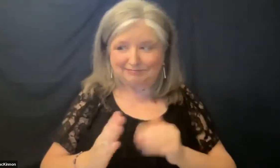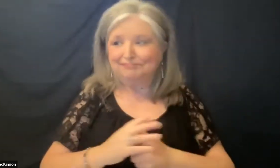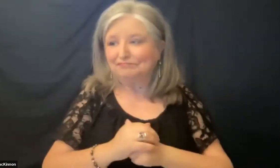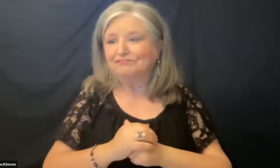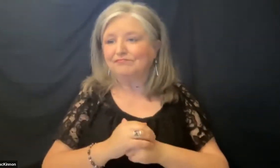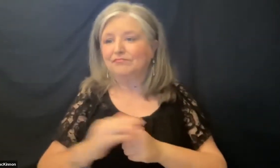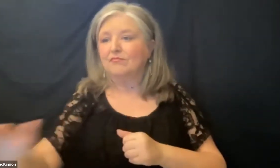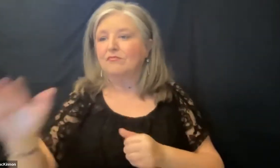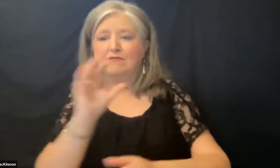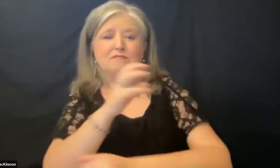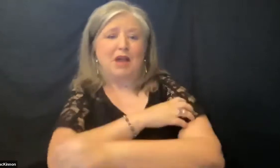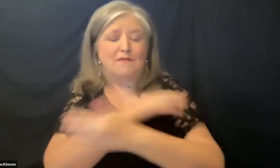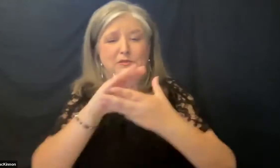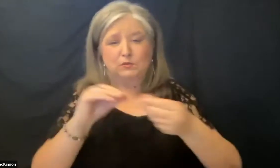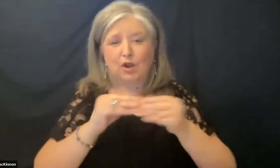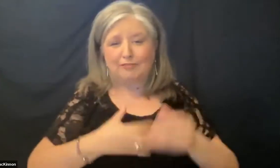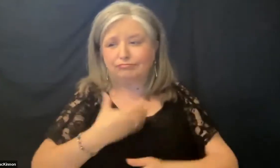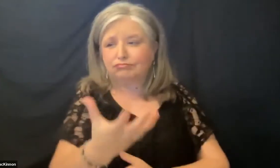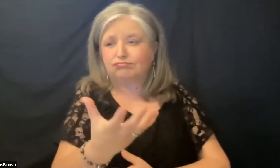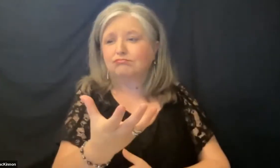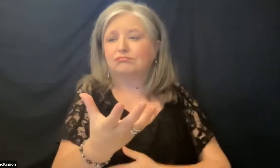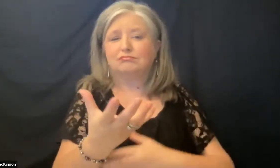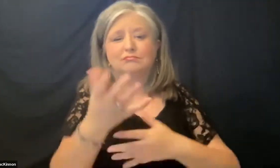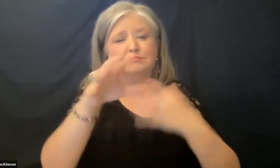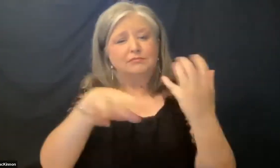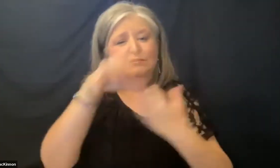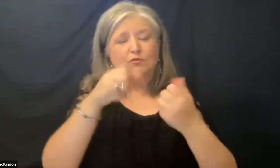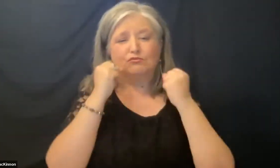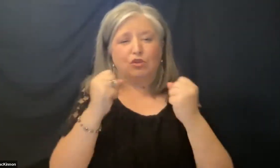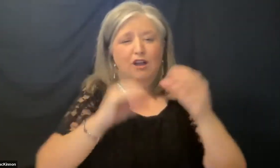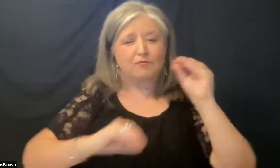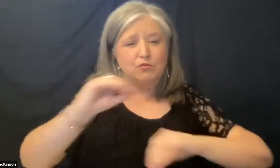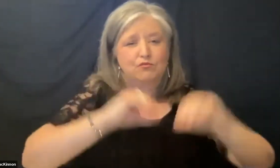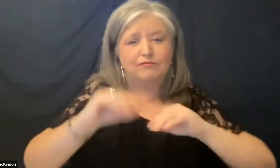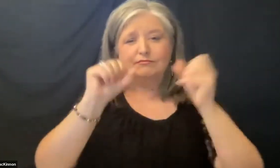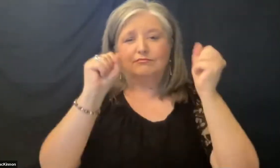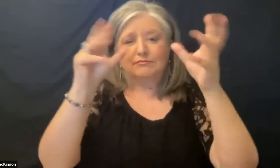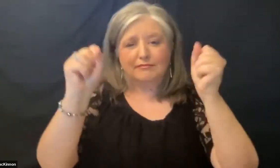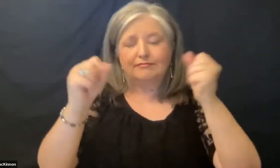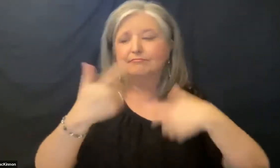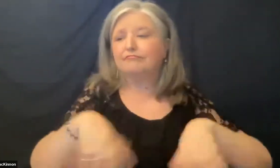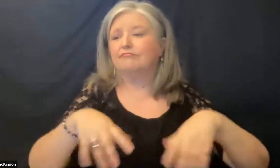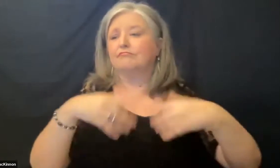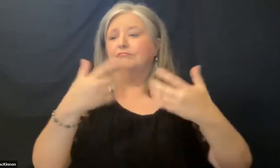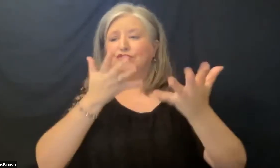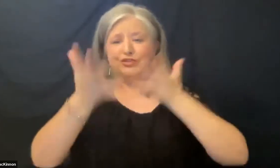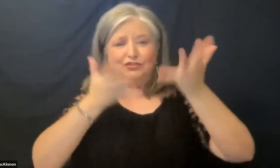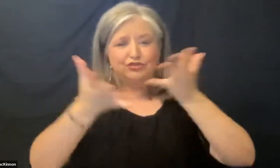primarily performed by deaf artists. This powerful storytelling style combines strong movements, ASL